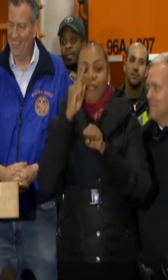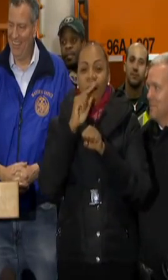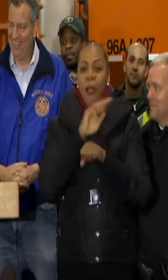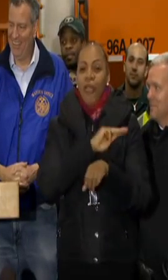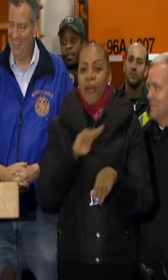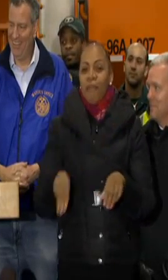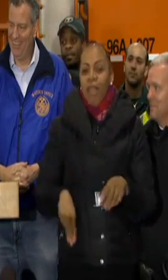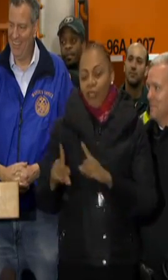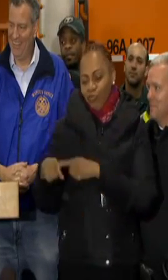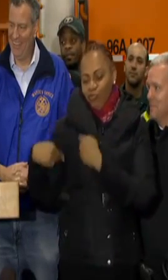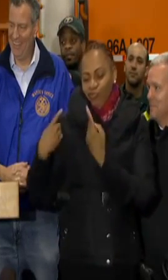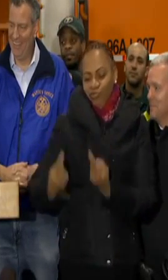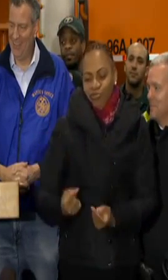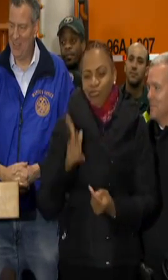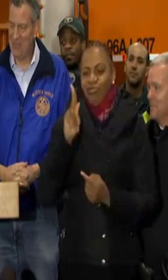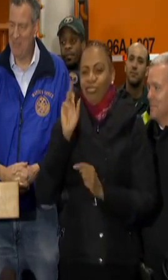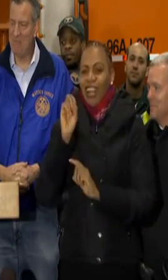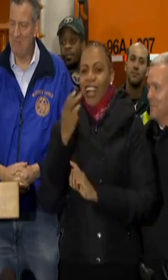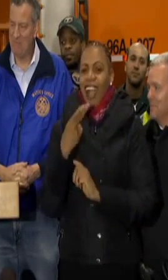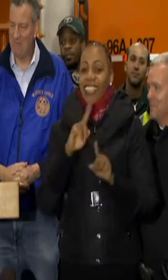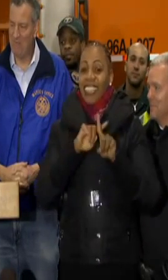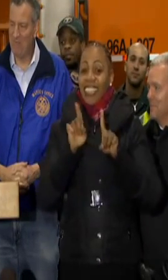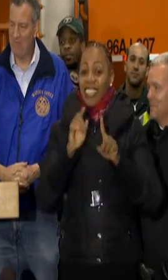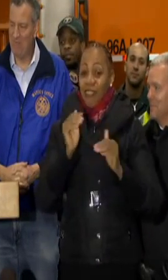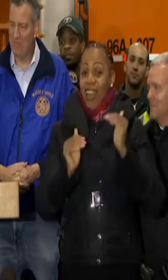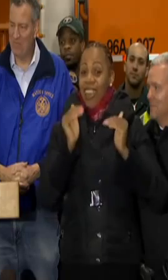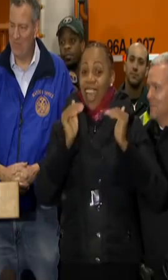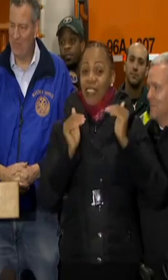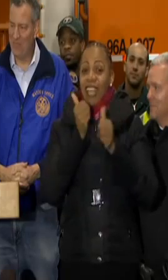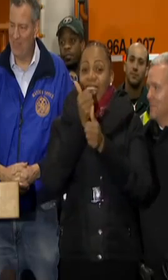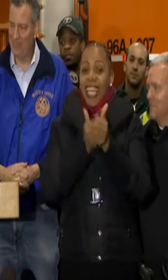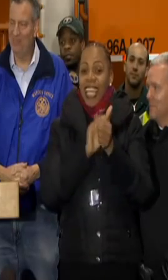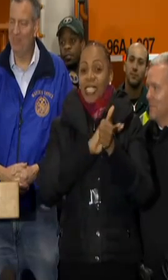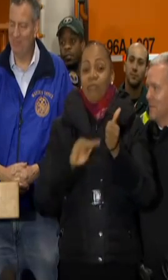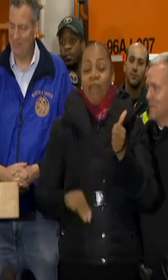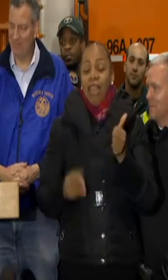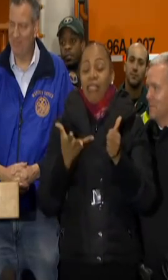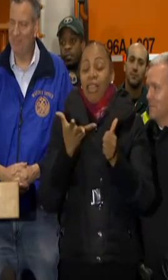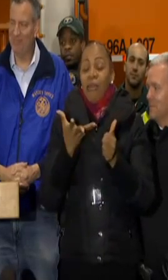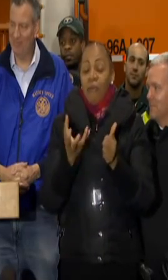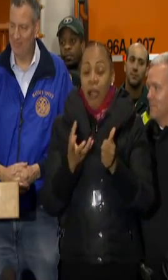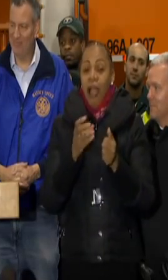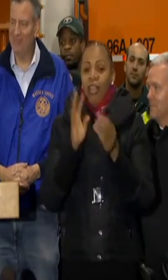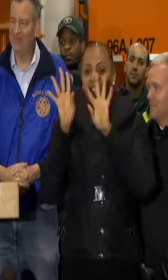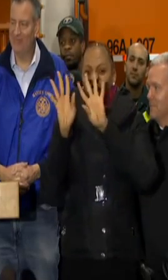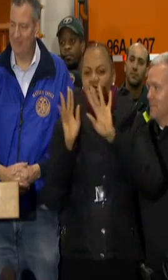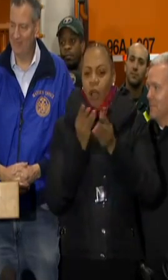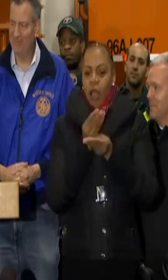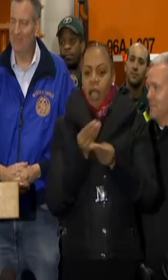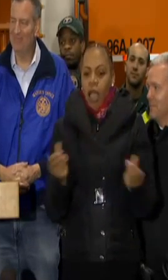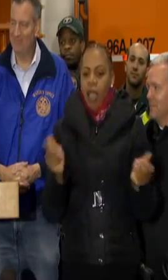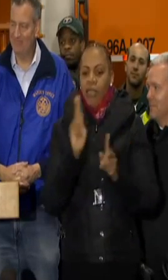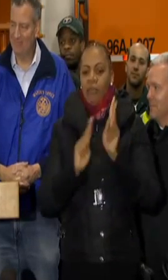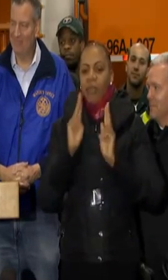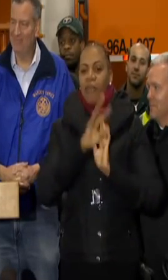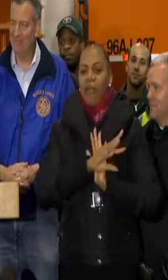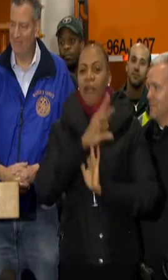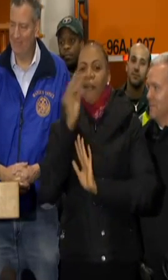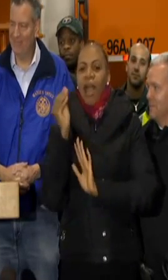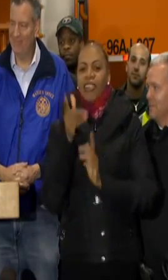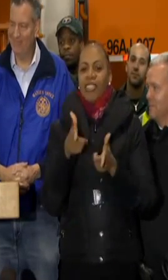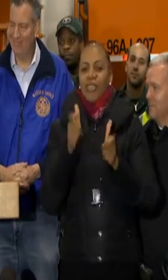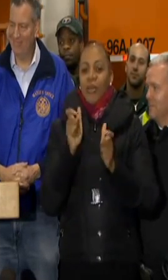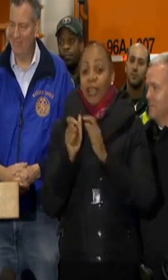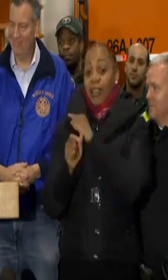different levels, and every mayor I've worked for, all they want is that snow to disappear and the people to be able to get out there as quickly as possible.